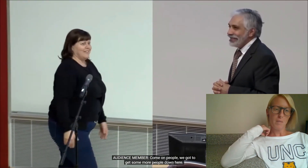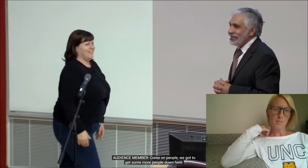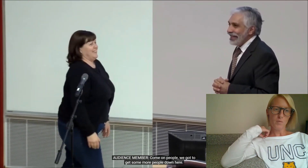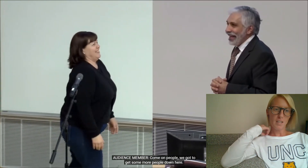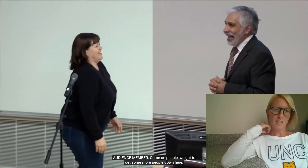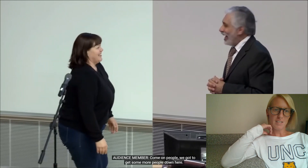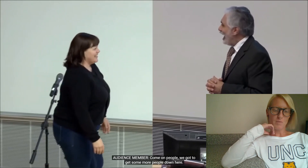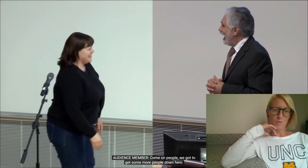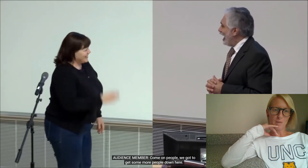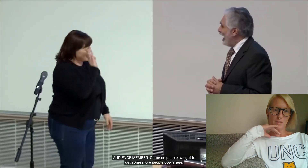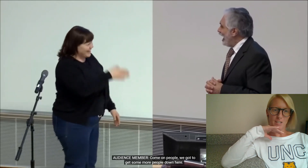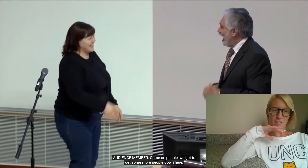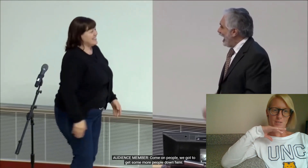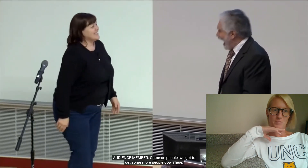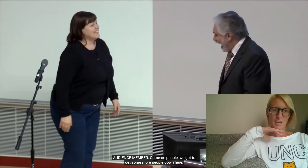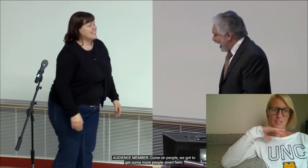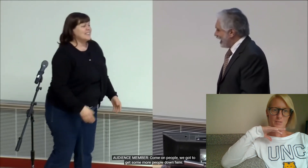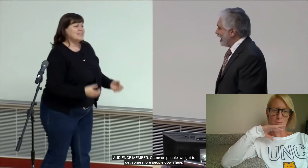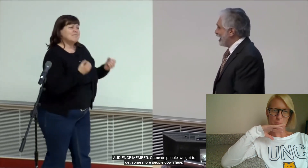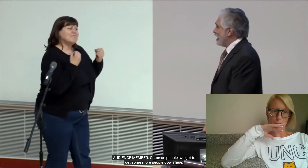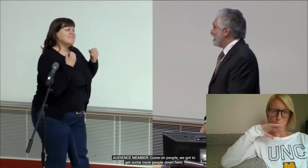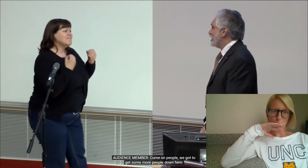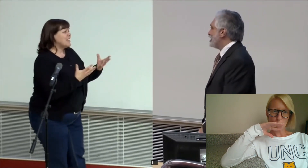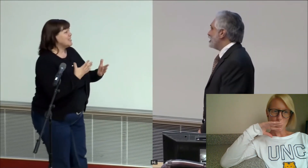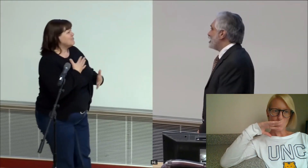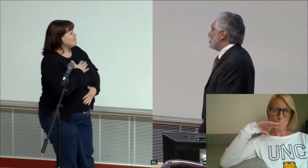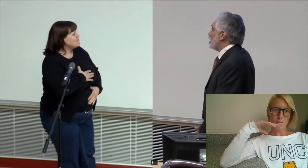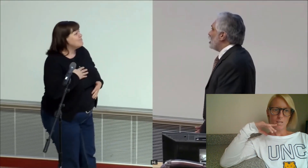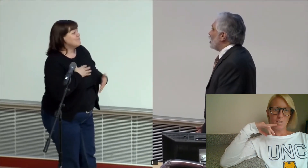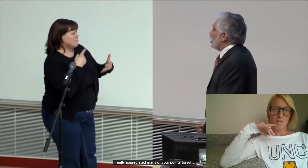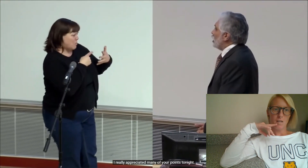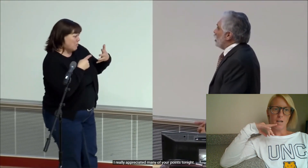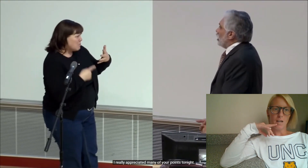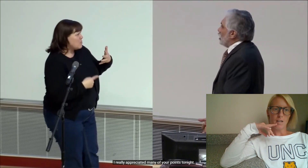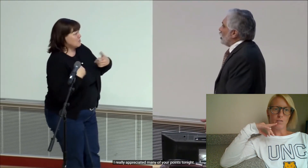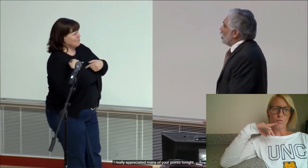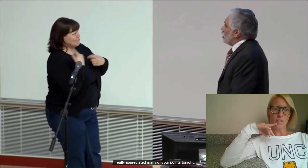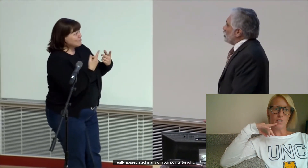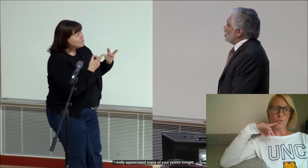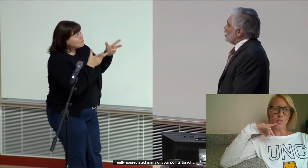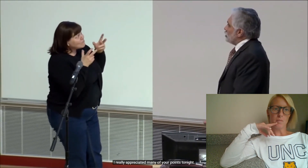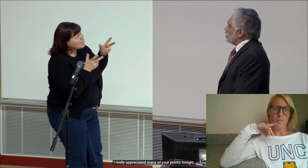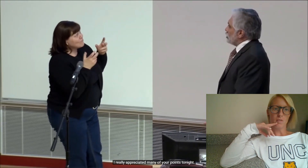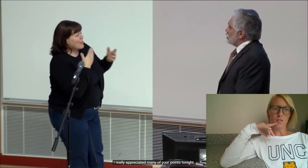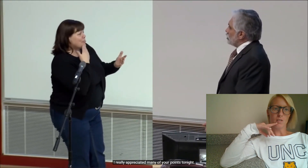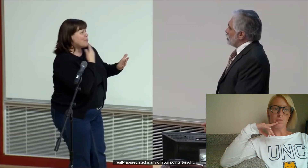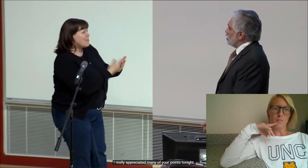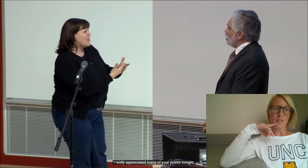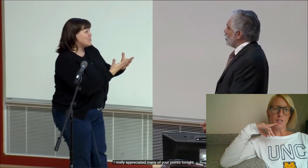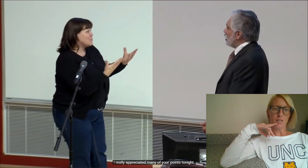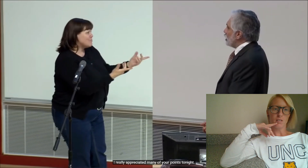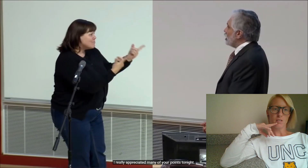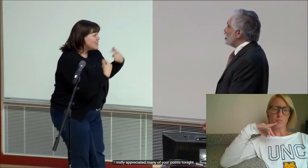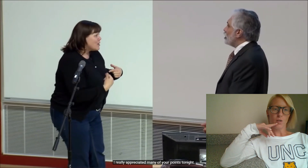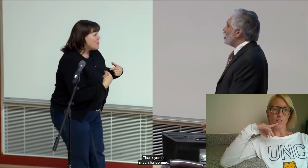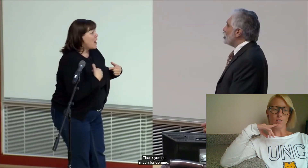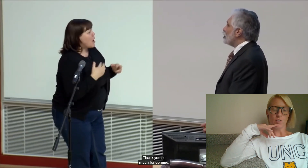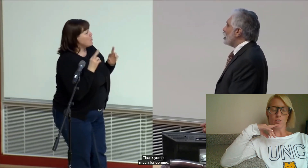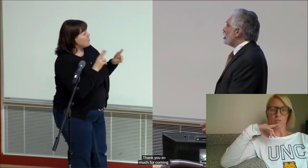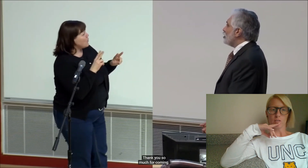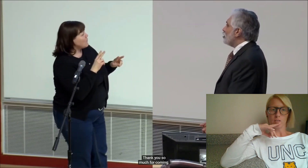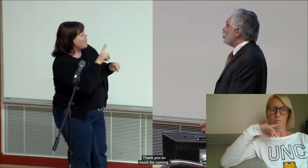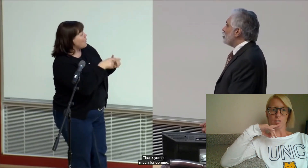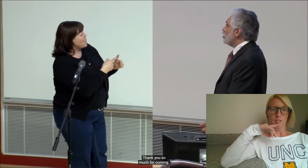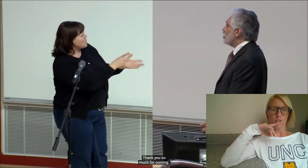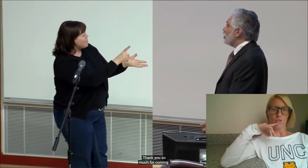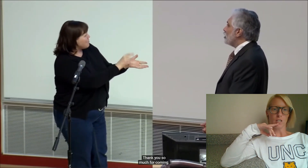Come on, people, we got to get some more people down here. Hello. Hi. Oh, I I really really appreciated enjoyed many of your many points tonight. parts Thank of you